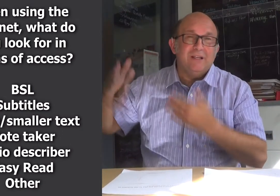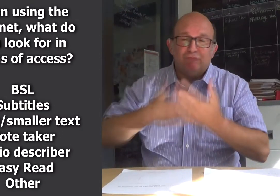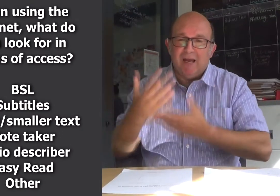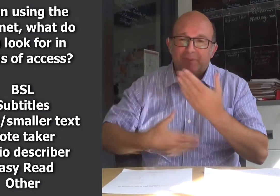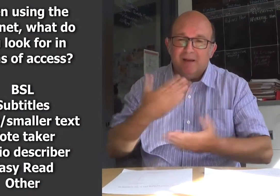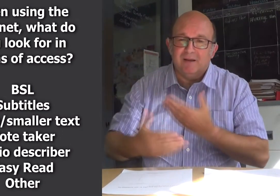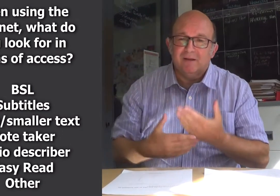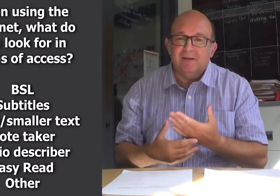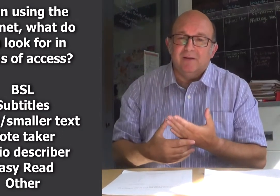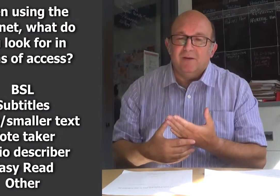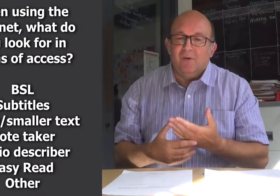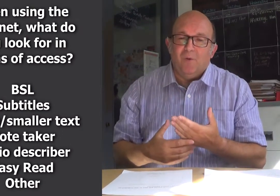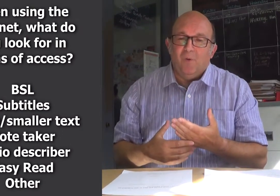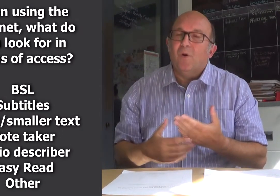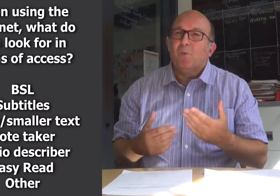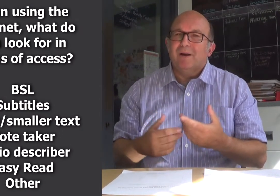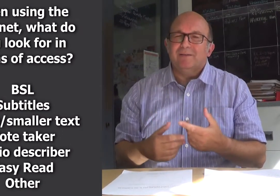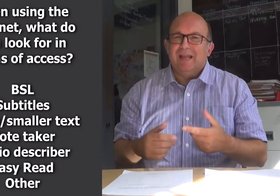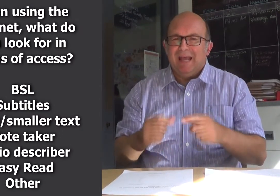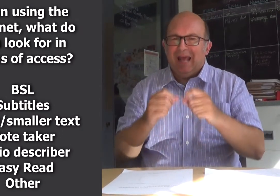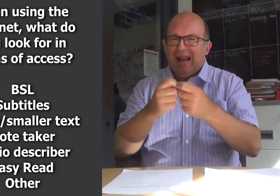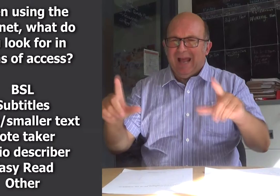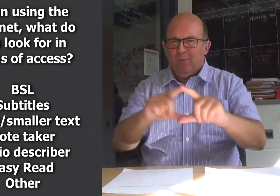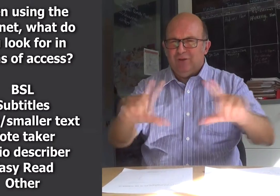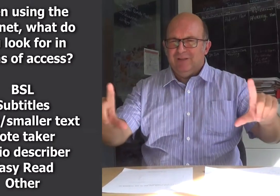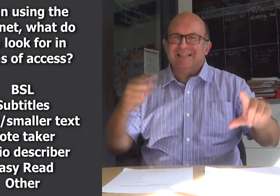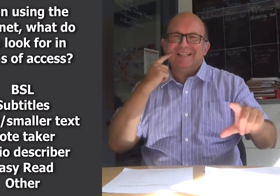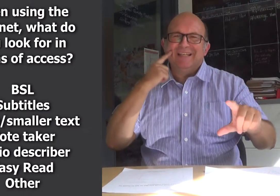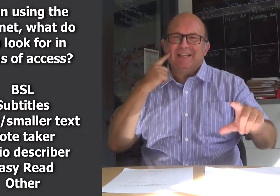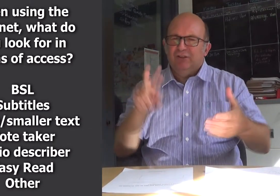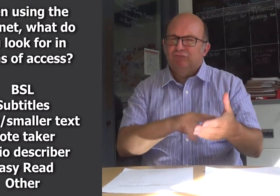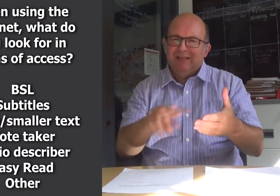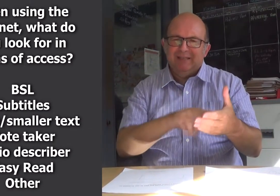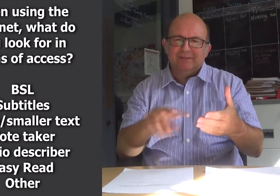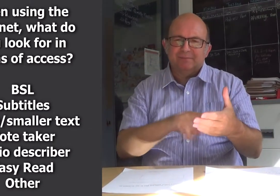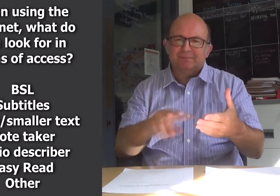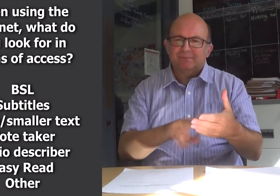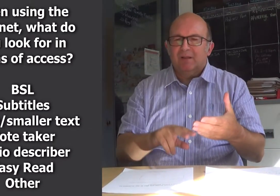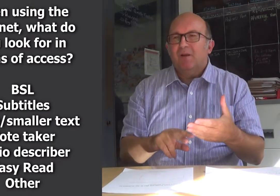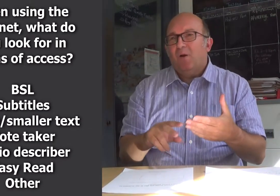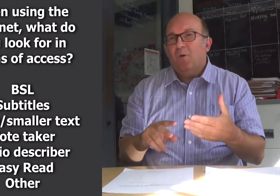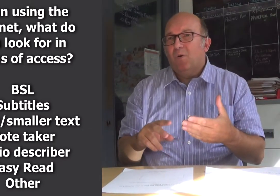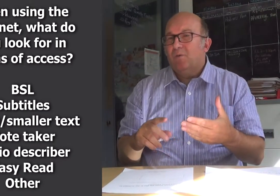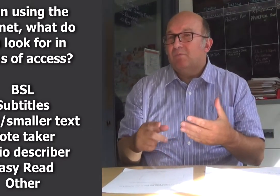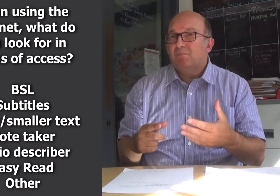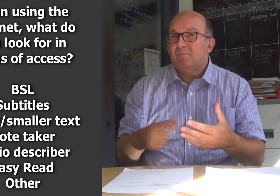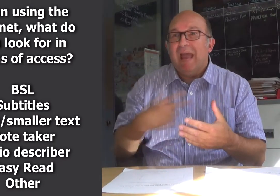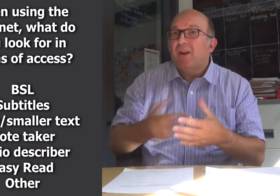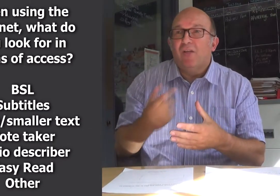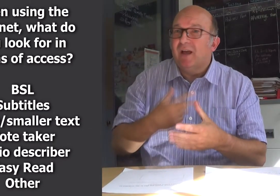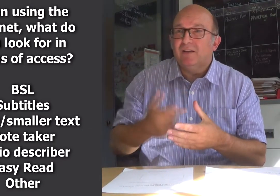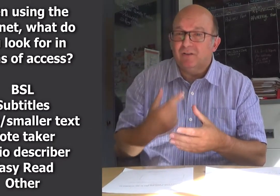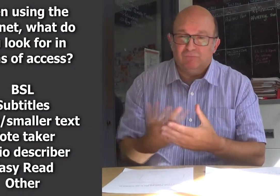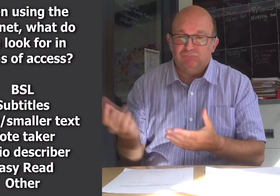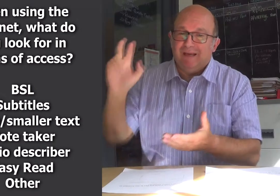audio describer, or you want language that's easy to read, or